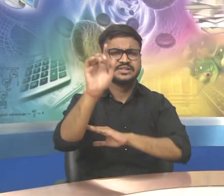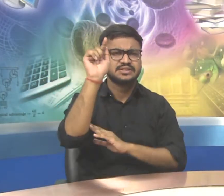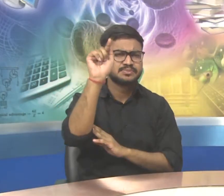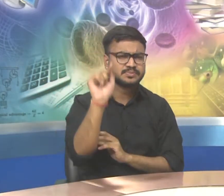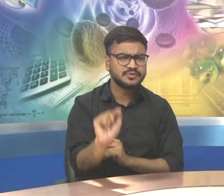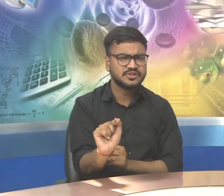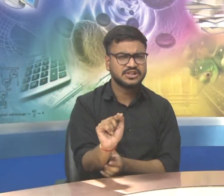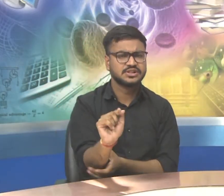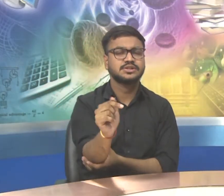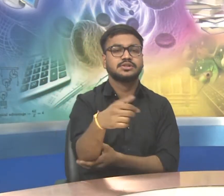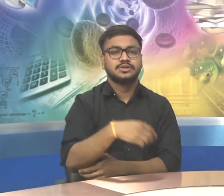Outcomes.